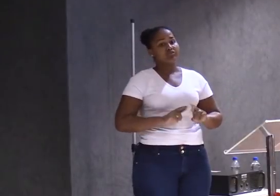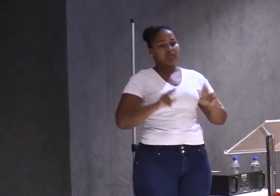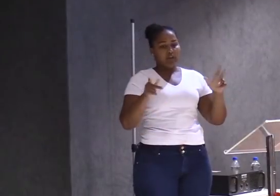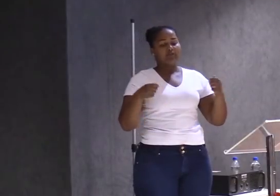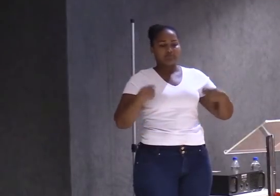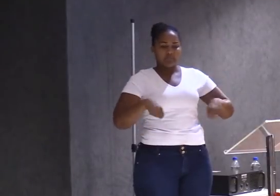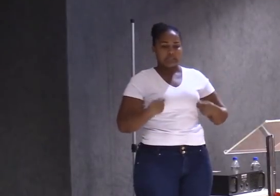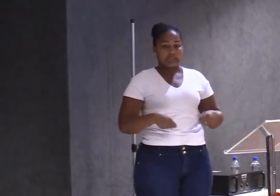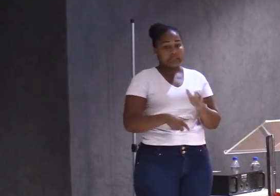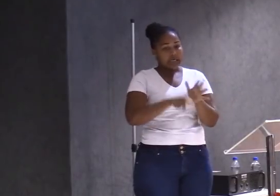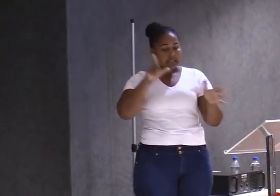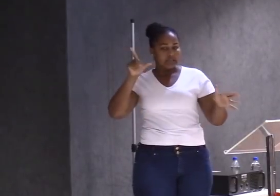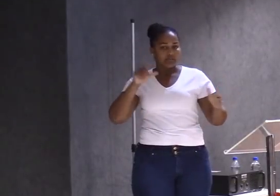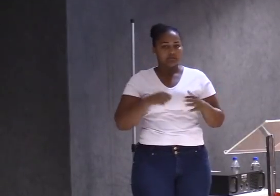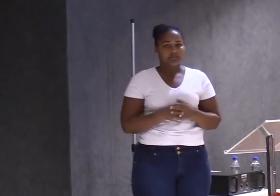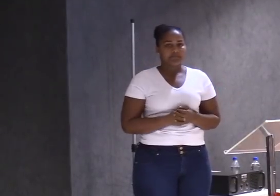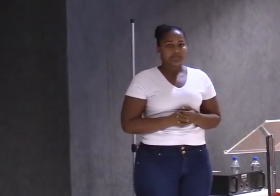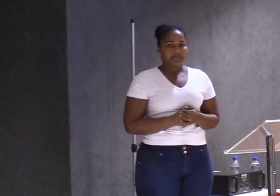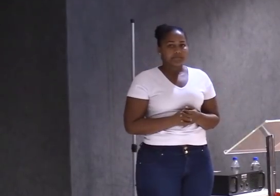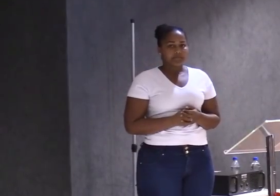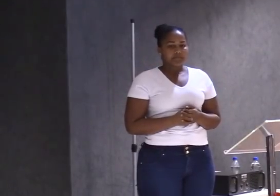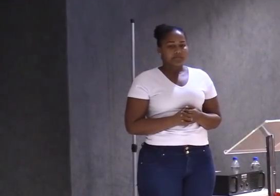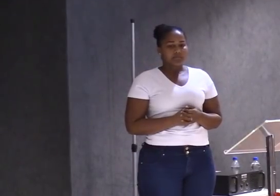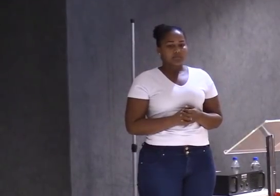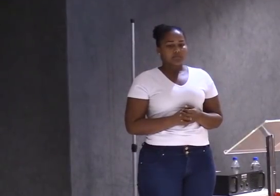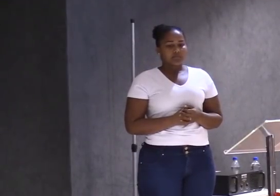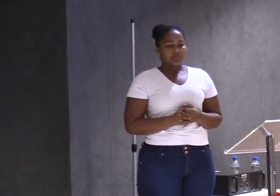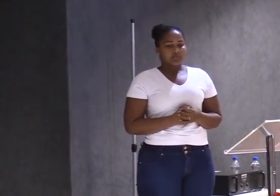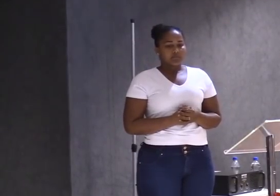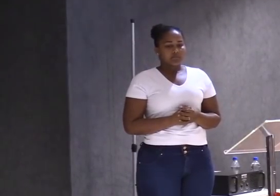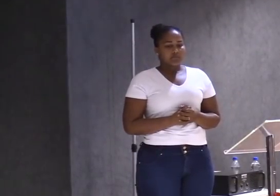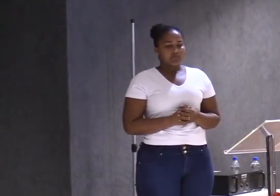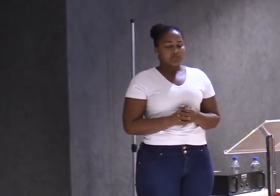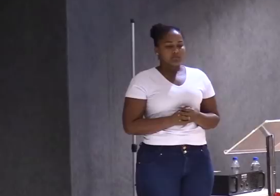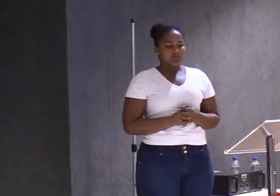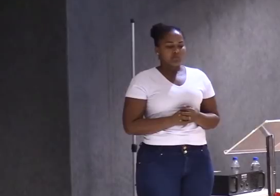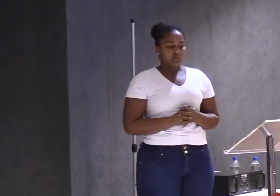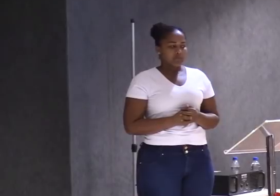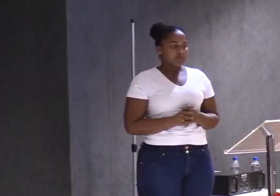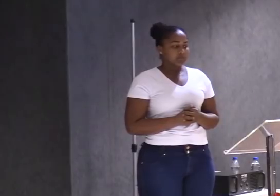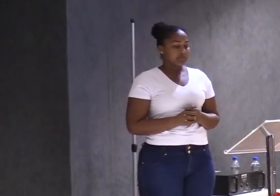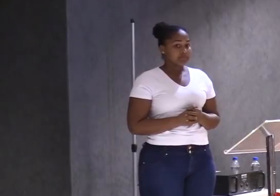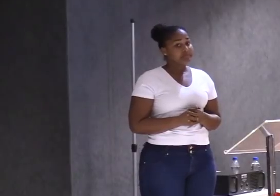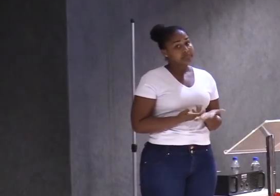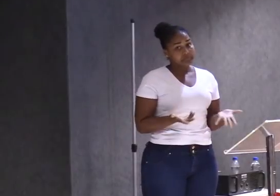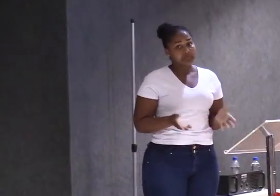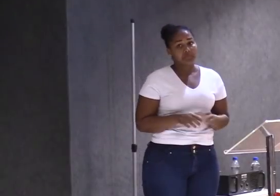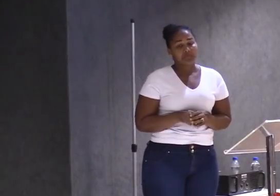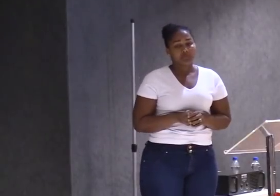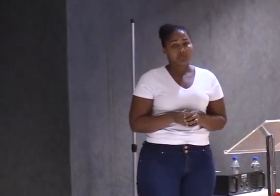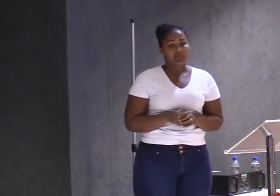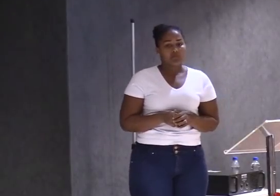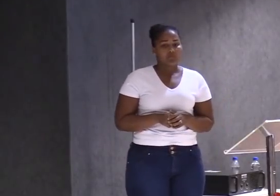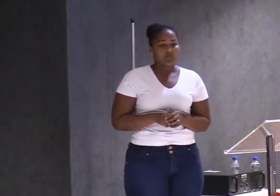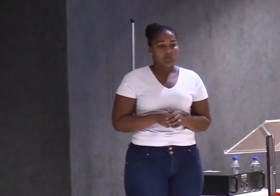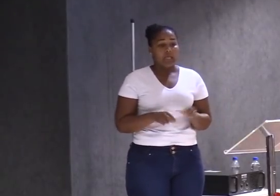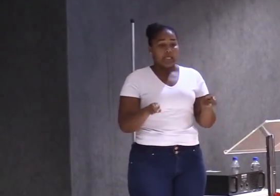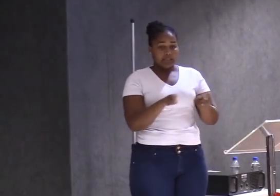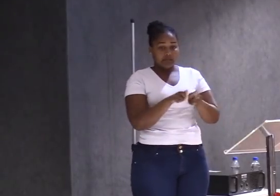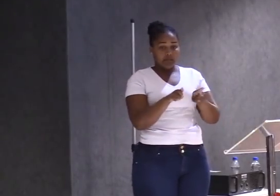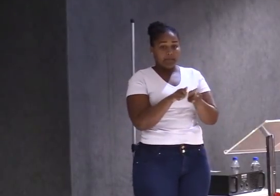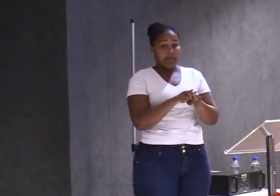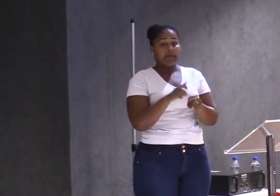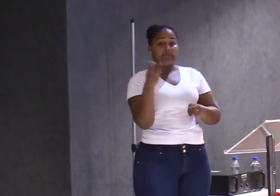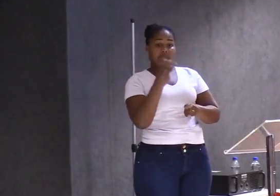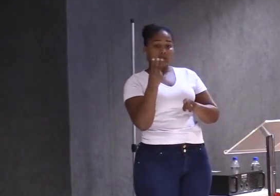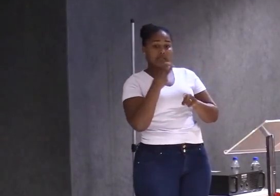the third phase of this implementation, which is assessment. E isso também ajuda na terceira fase de